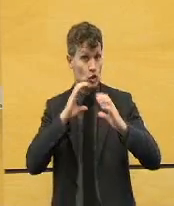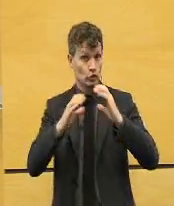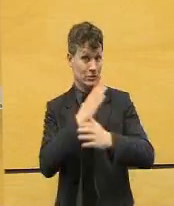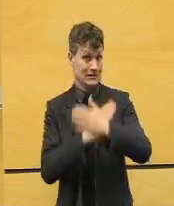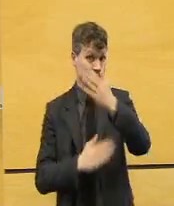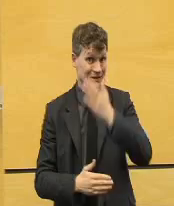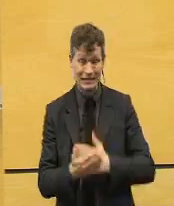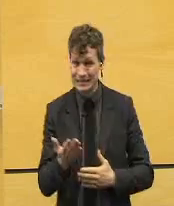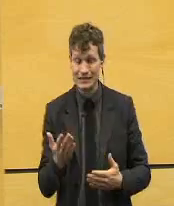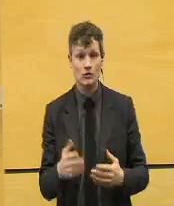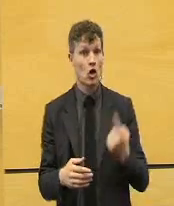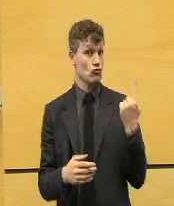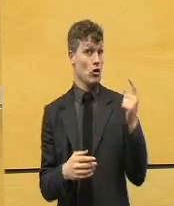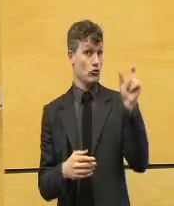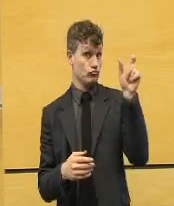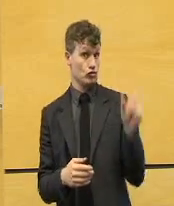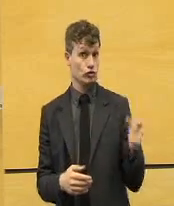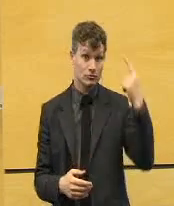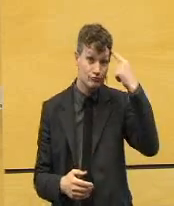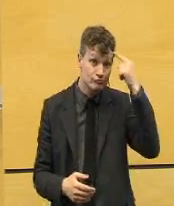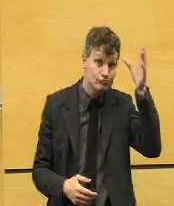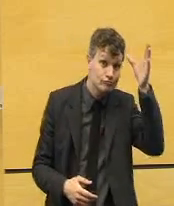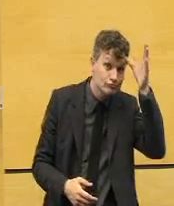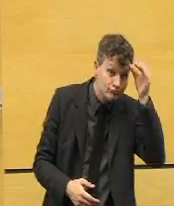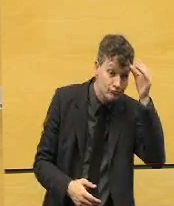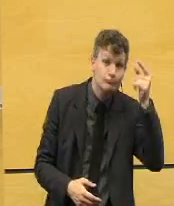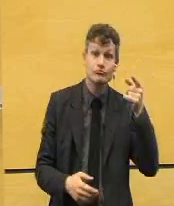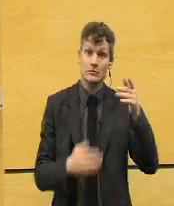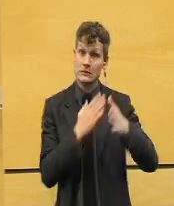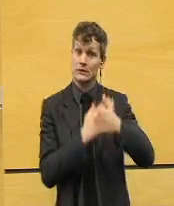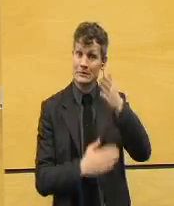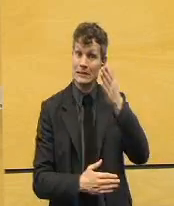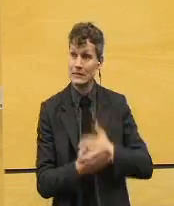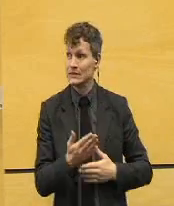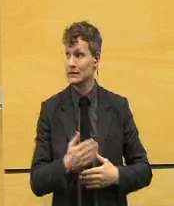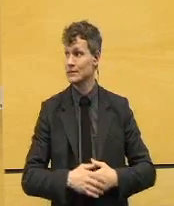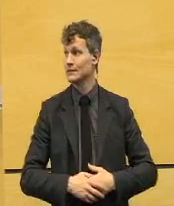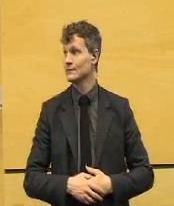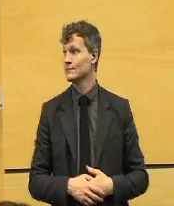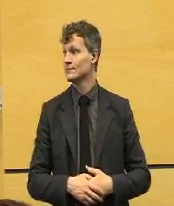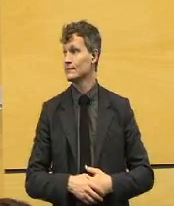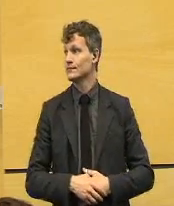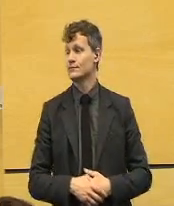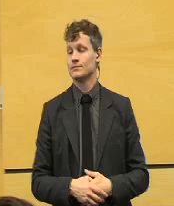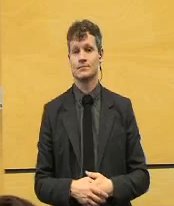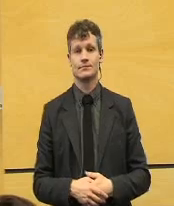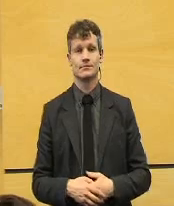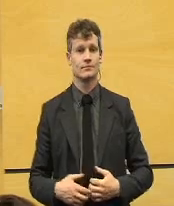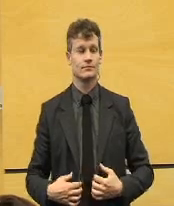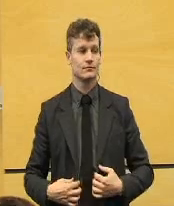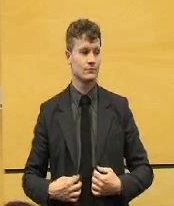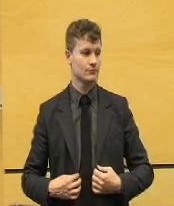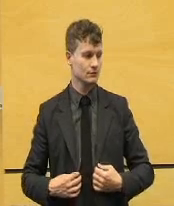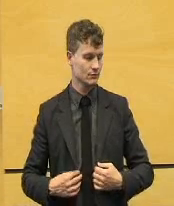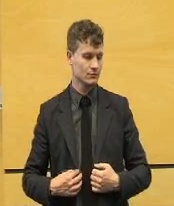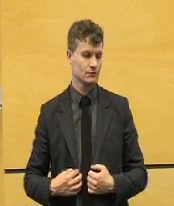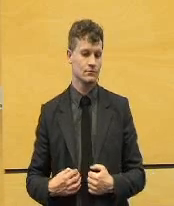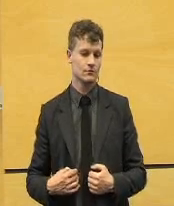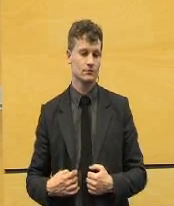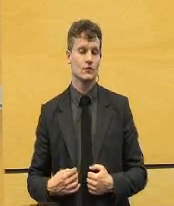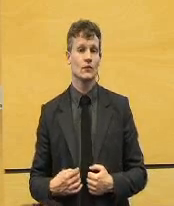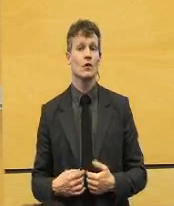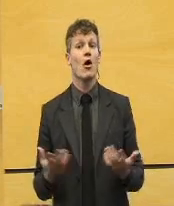is person with mental behavioral disability. As a result, Department of Empowerment